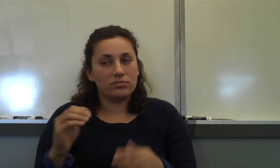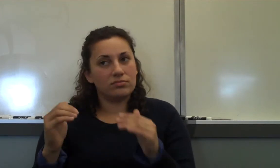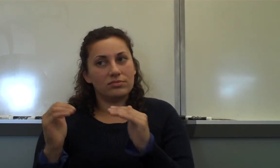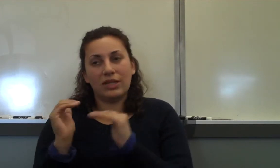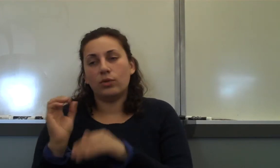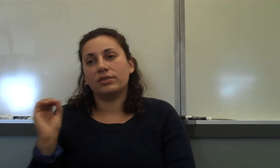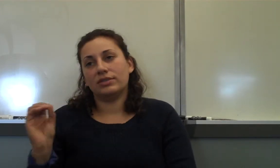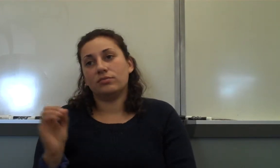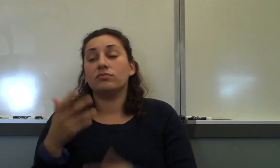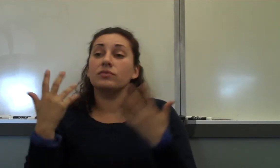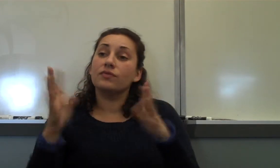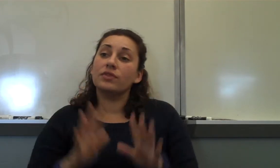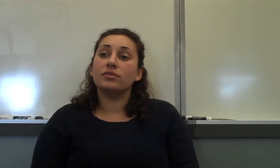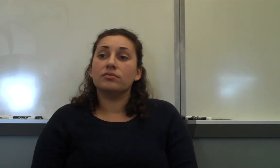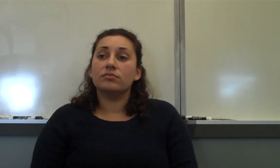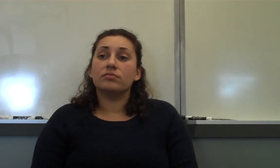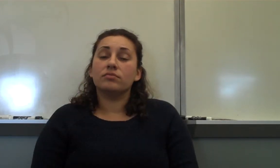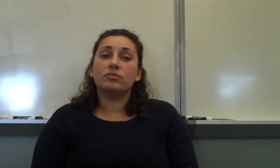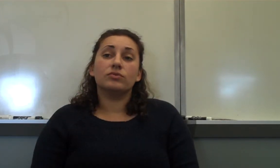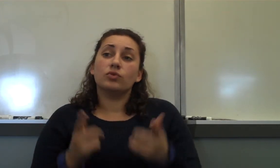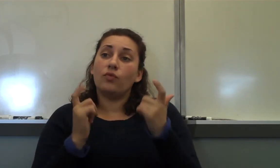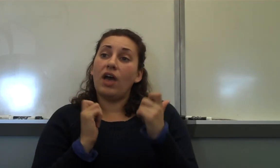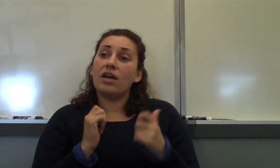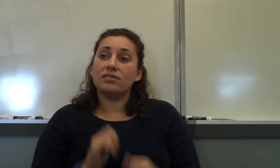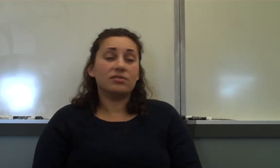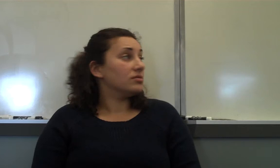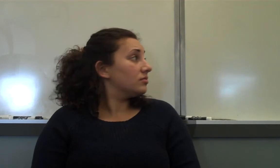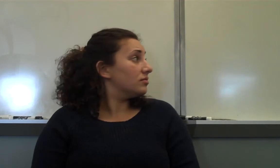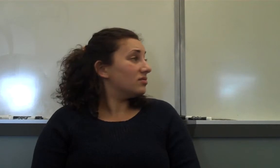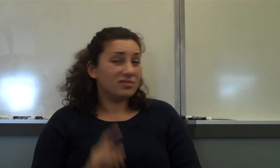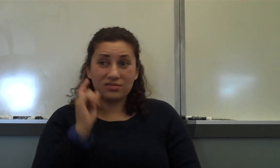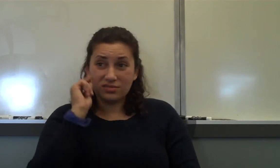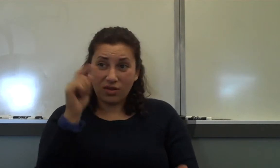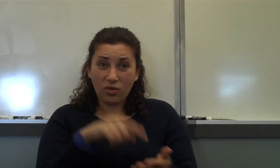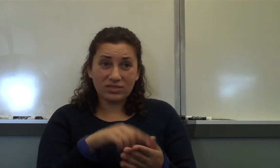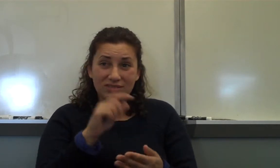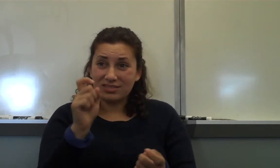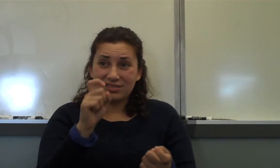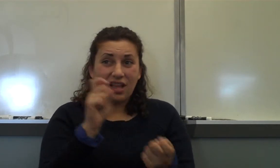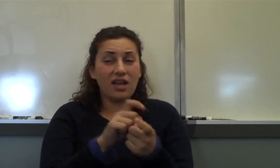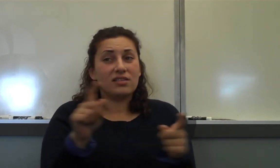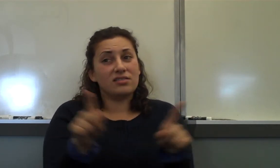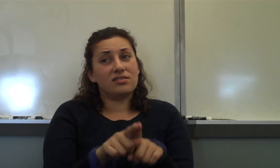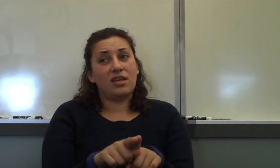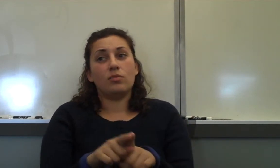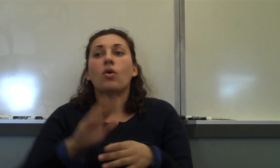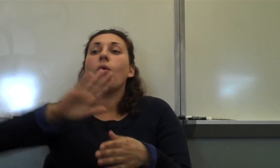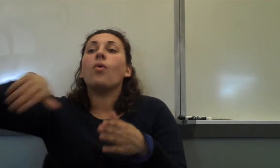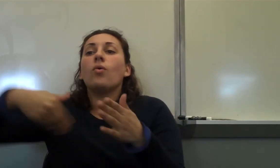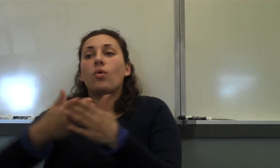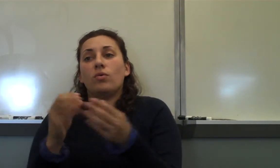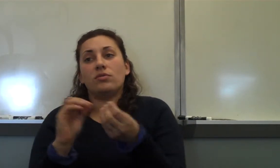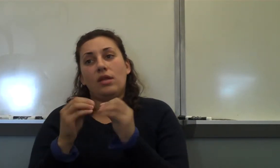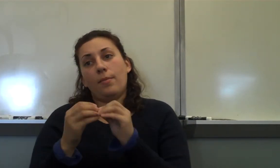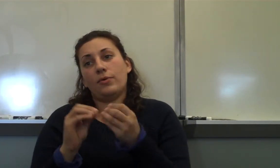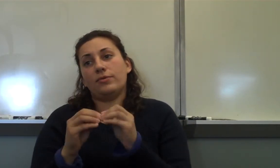done. That's quick. Notice it's exactly the same as whole number multiplication. Right? Whole number of